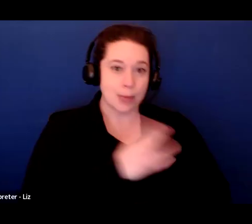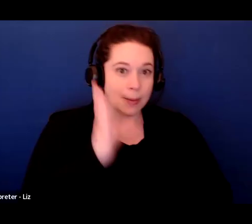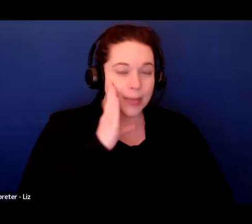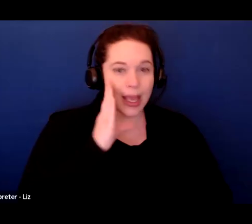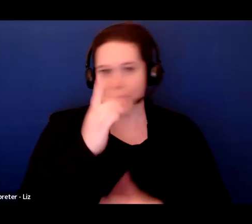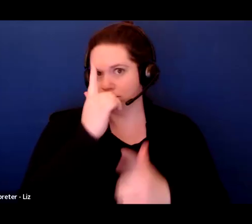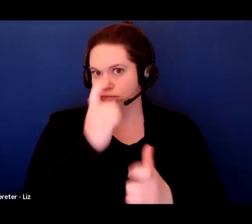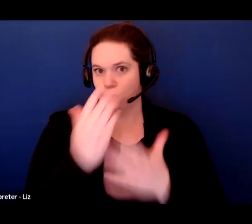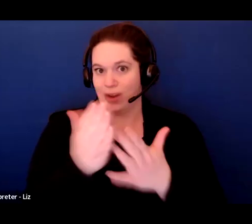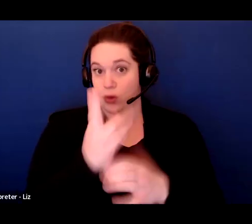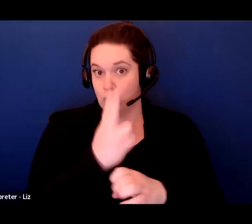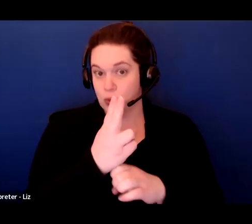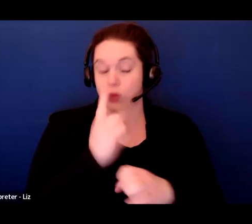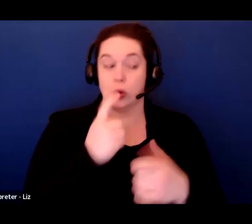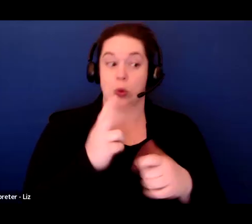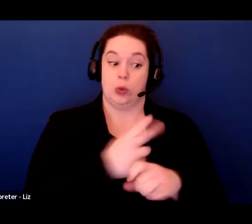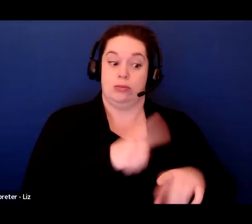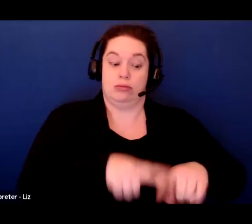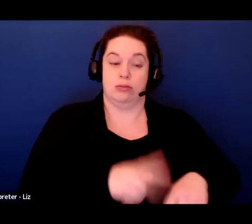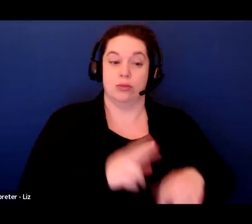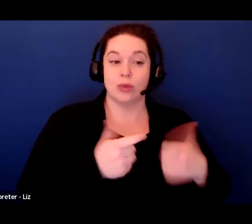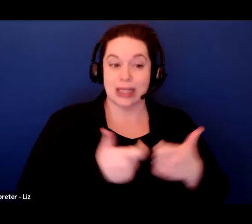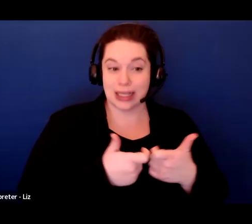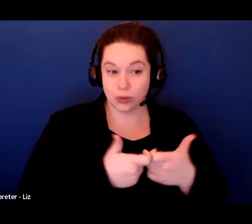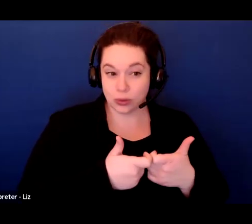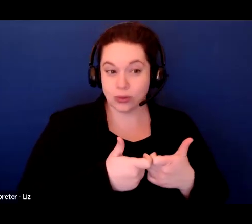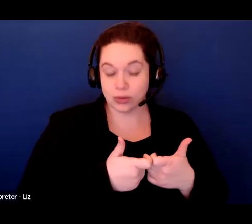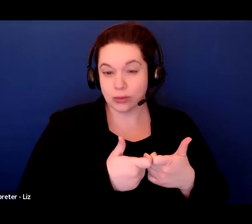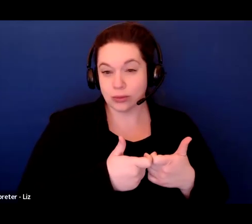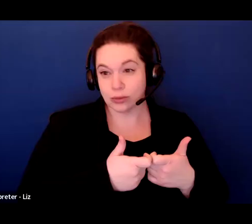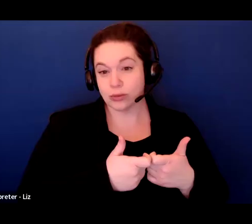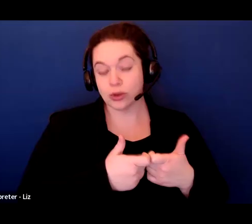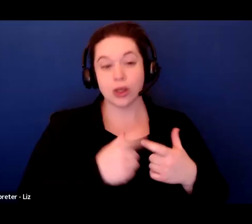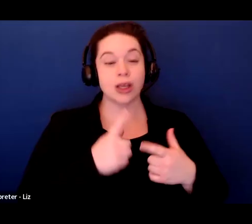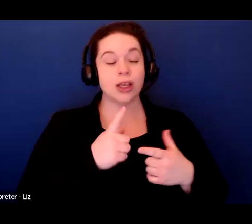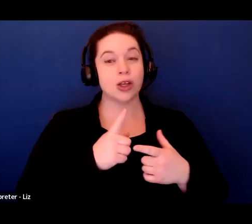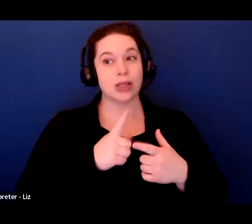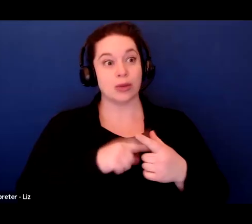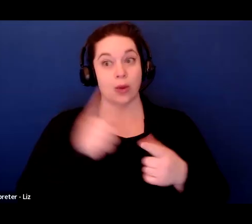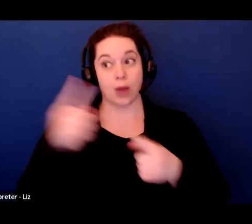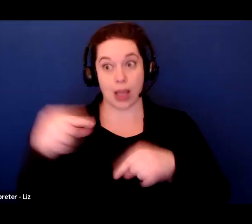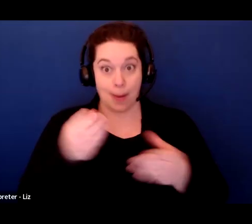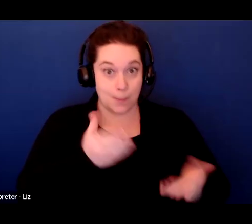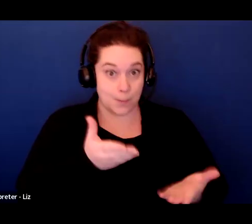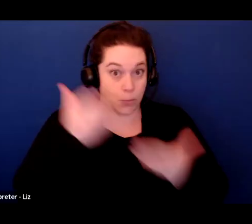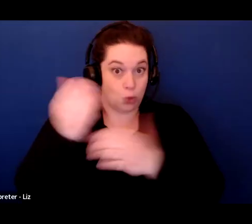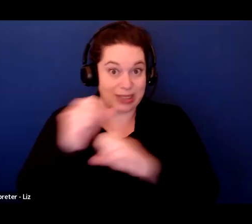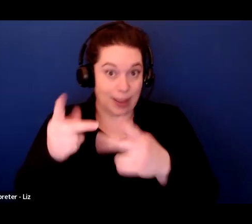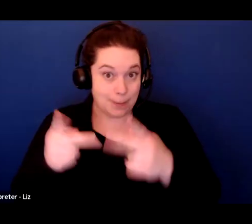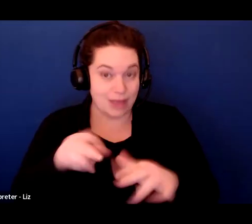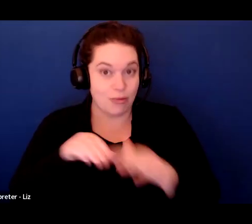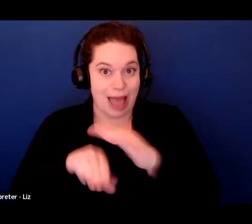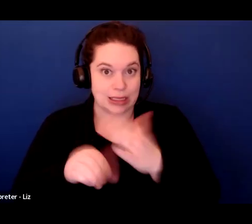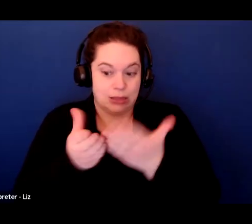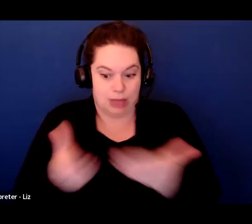that generates electricity, because they will come and either move you to a safe place where you have access to what you